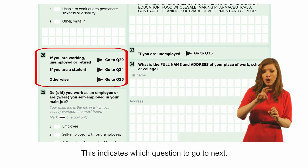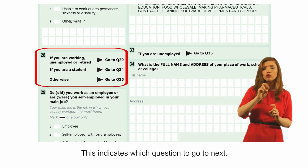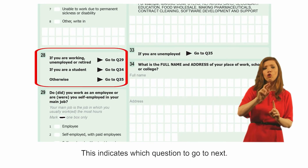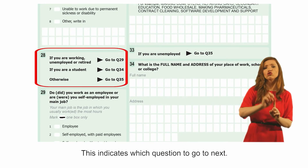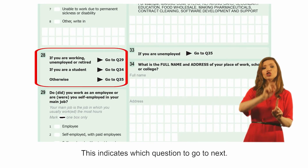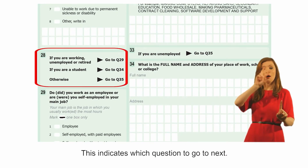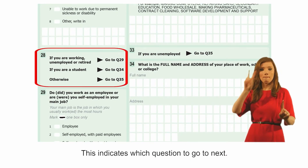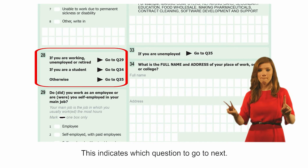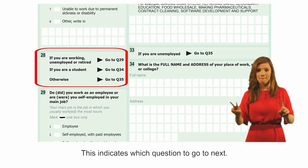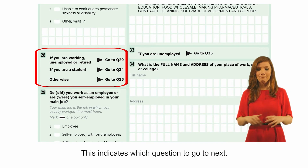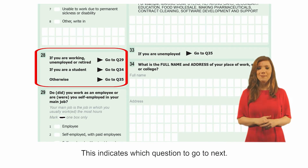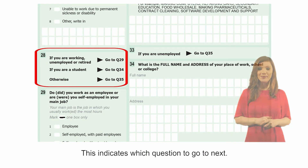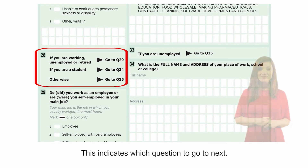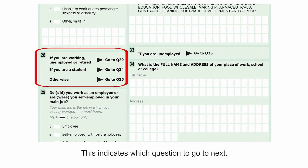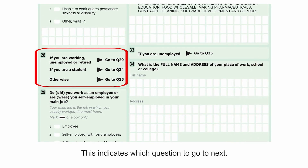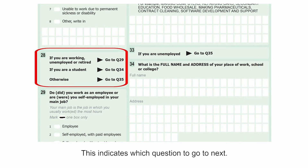next.